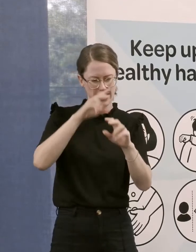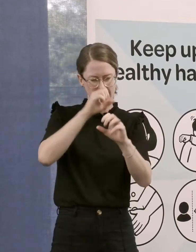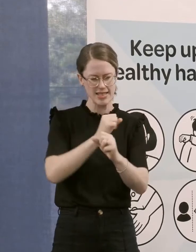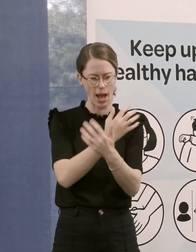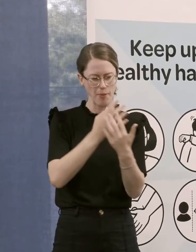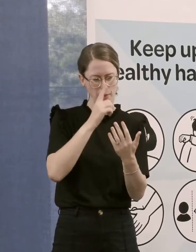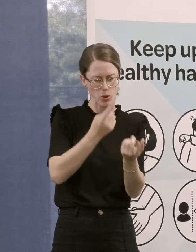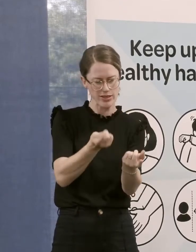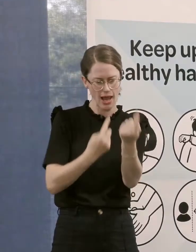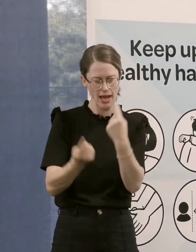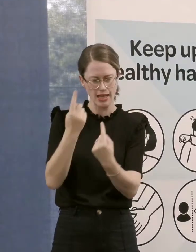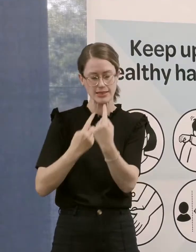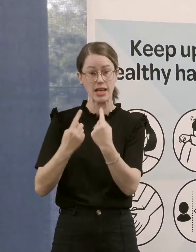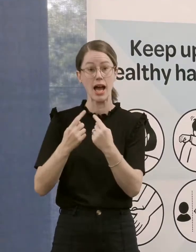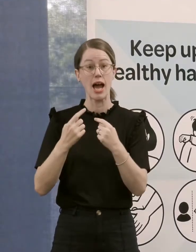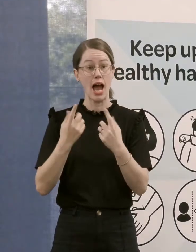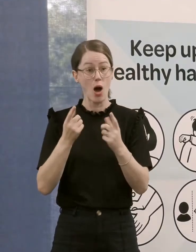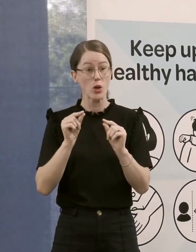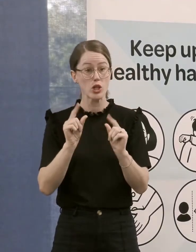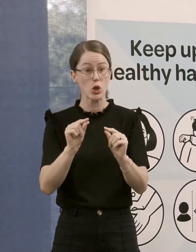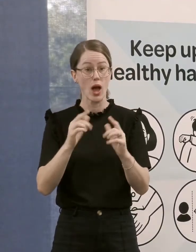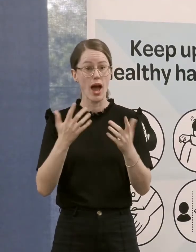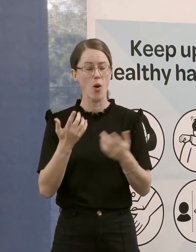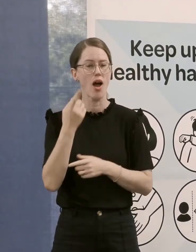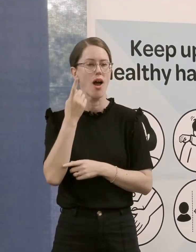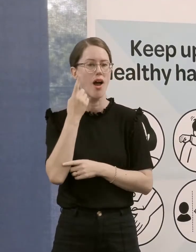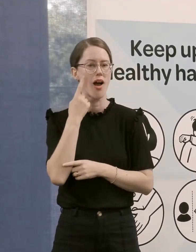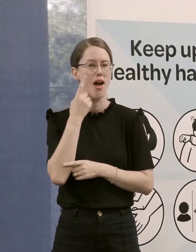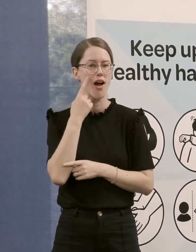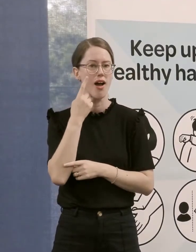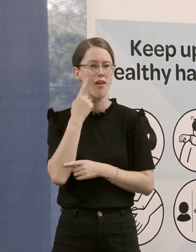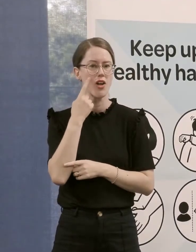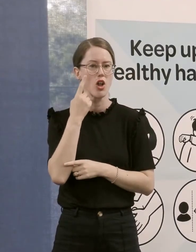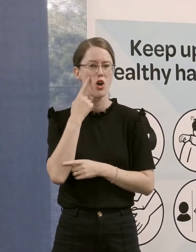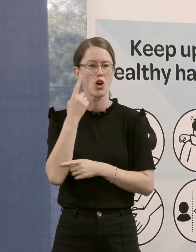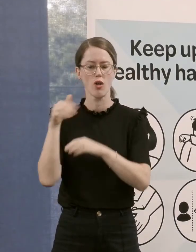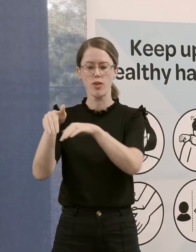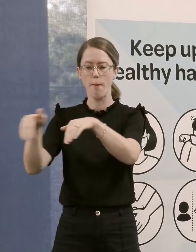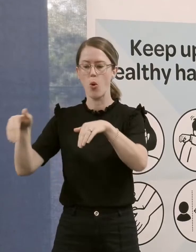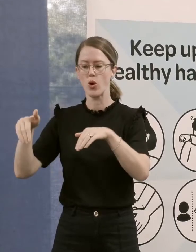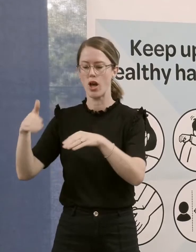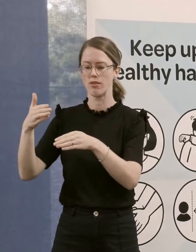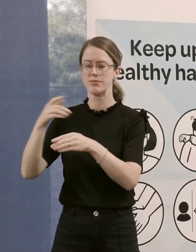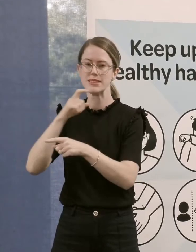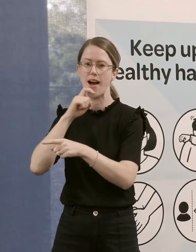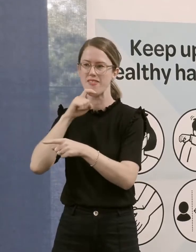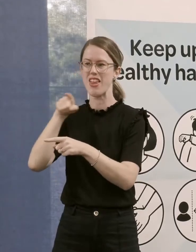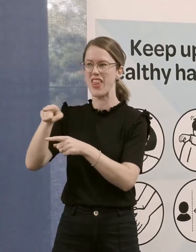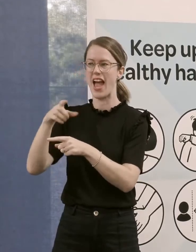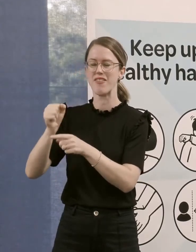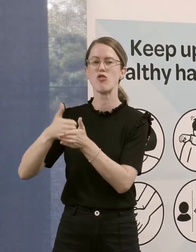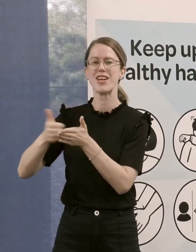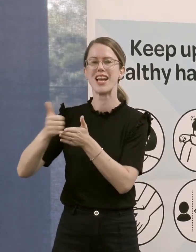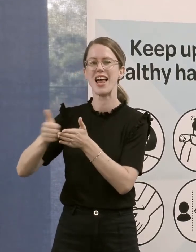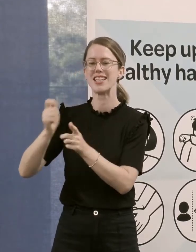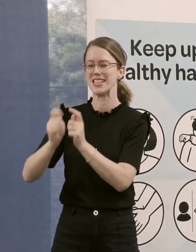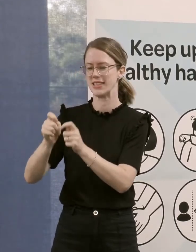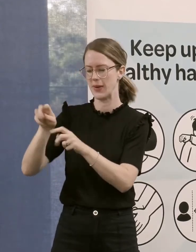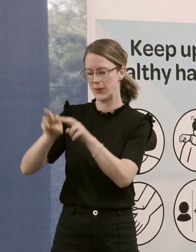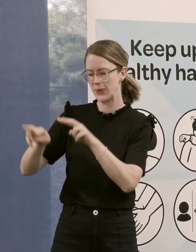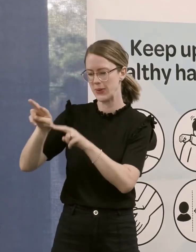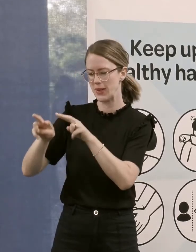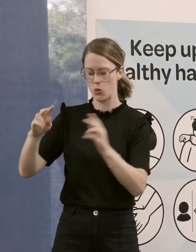getting. And one of the best ways we can do this is look at the positivity rate of our border workforce who are undergoing surveillance. And based on